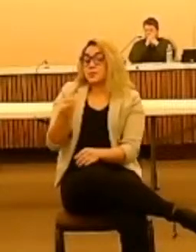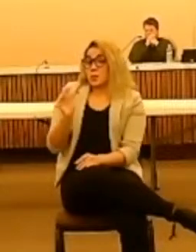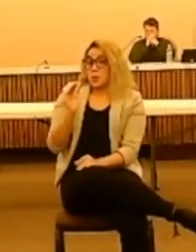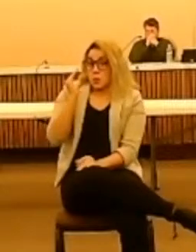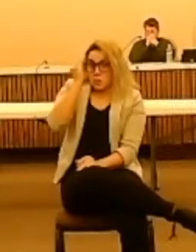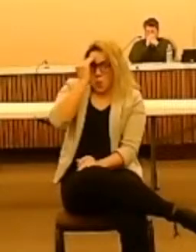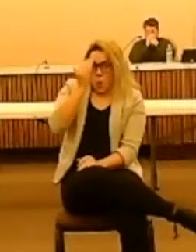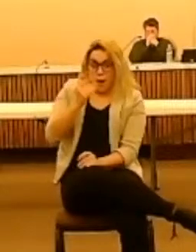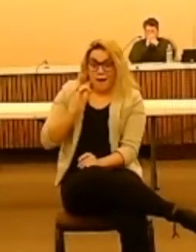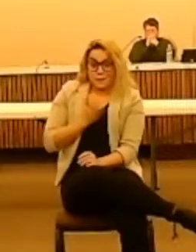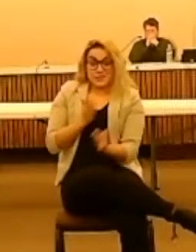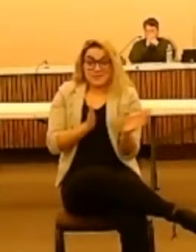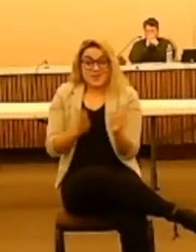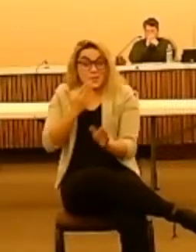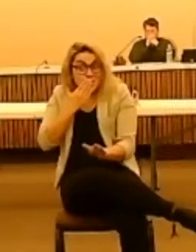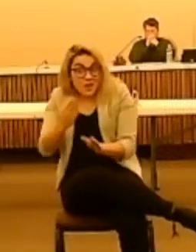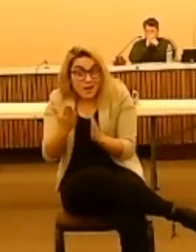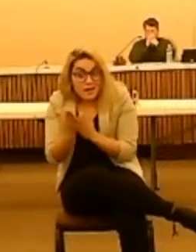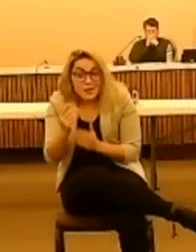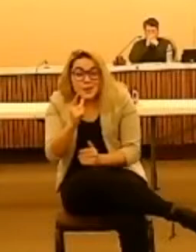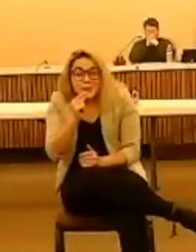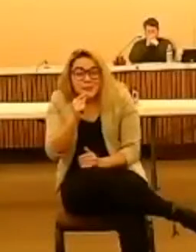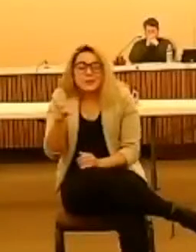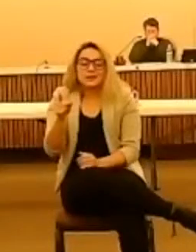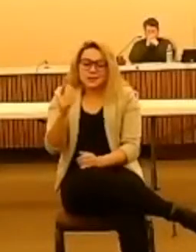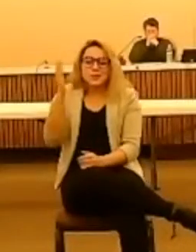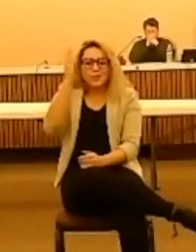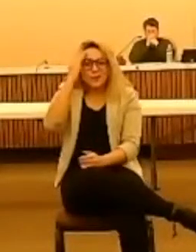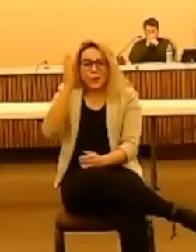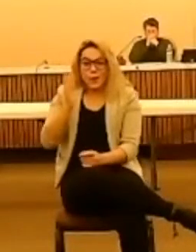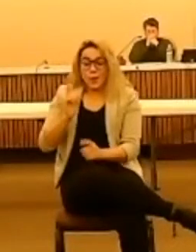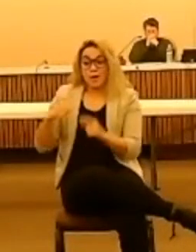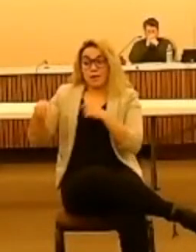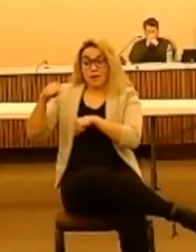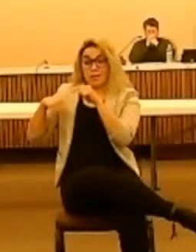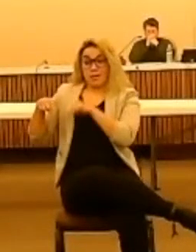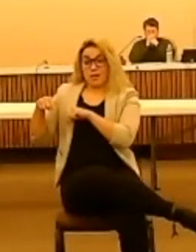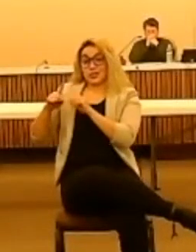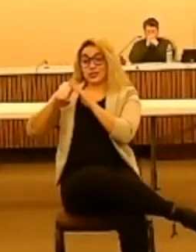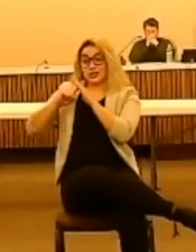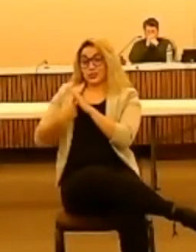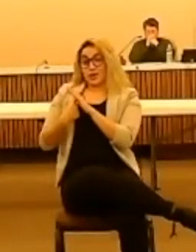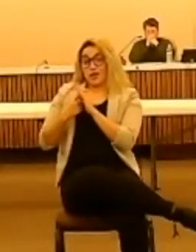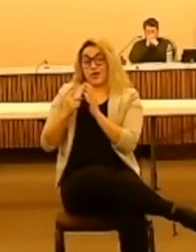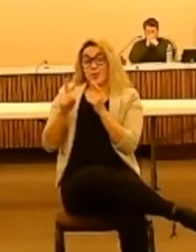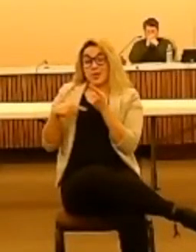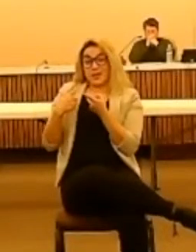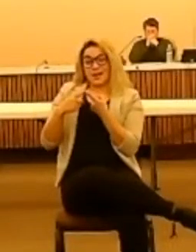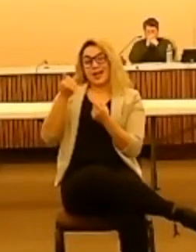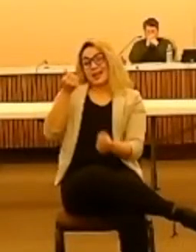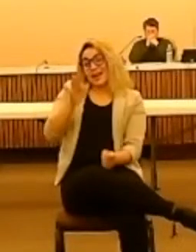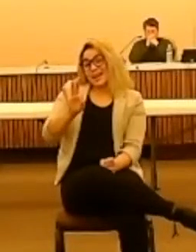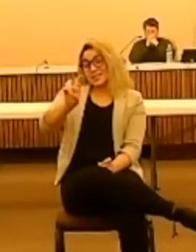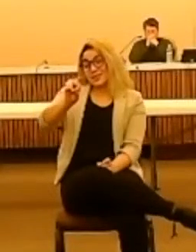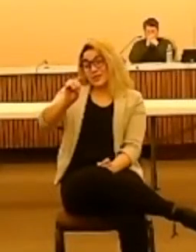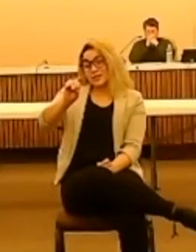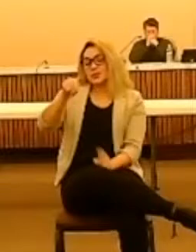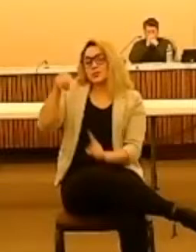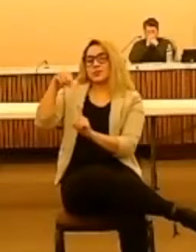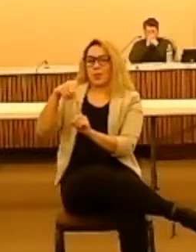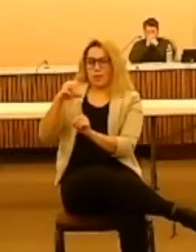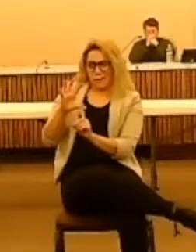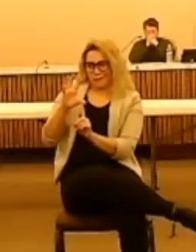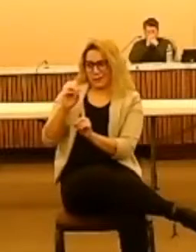familiar with it, you'll know that the origins of this PUD actually go back into the 1970s. So they're really almost 50 years